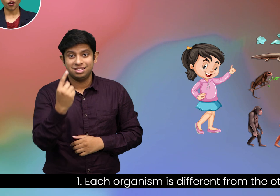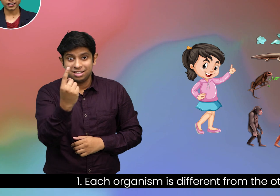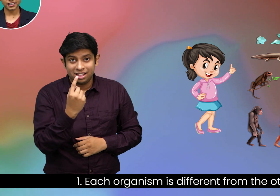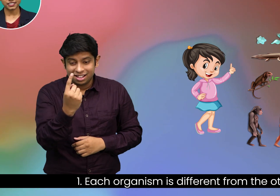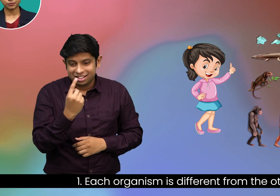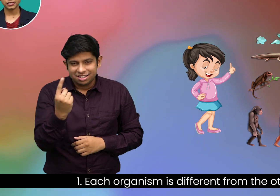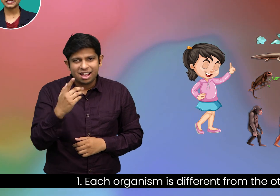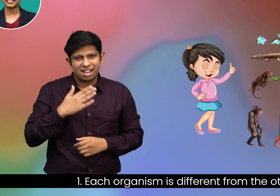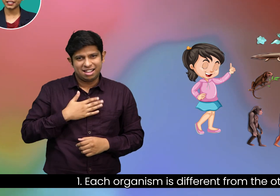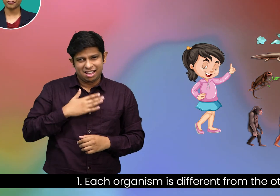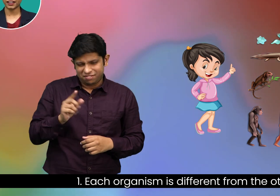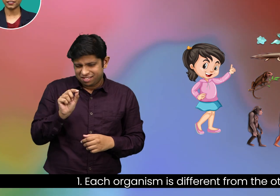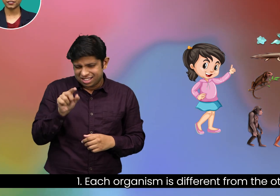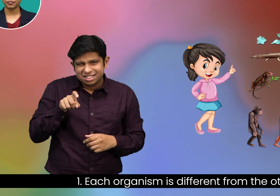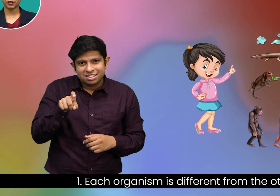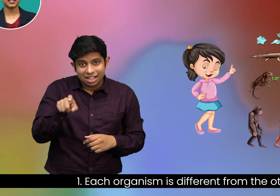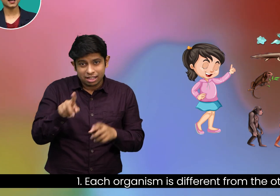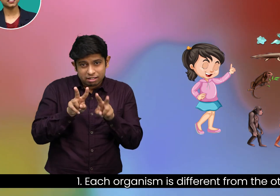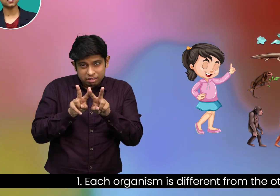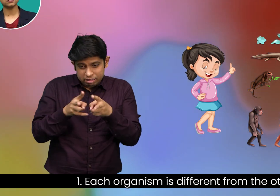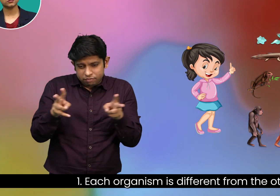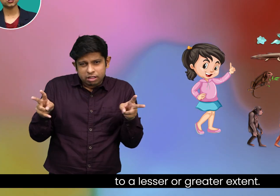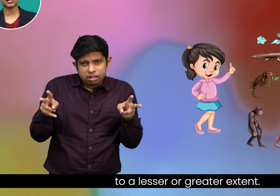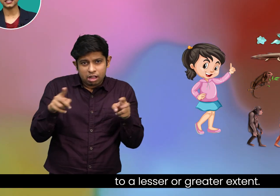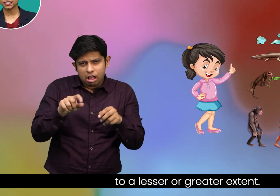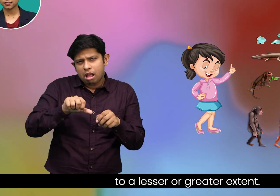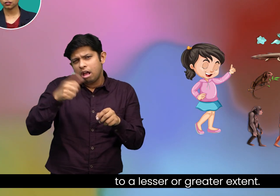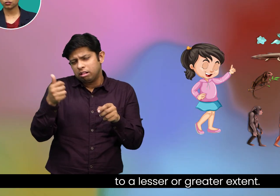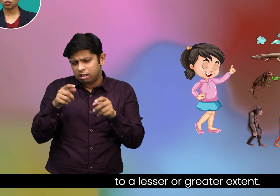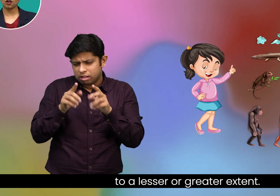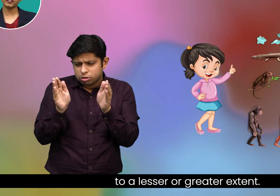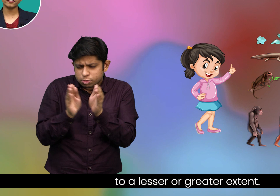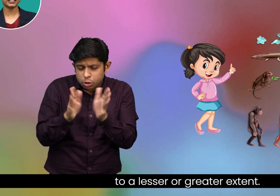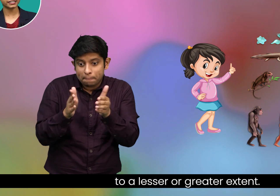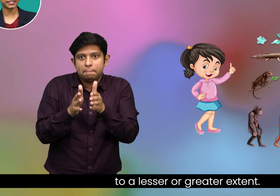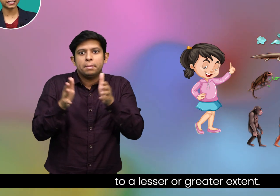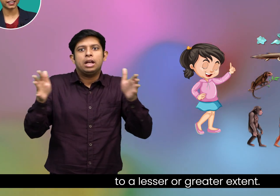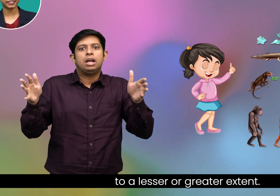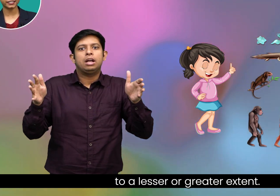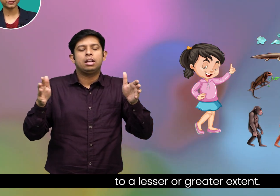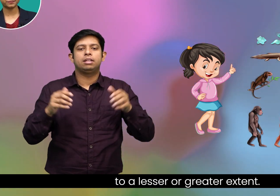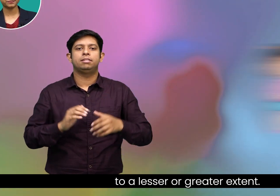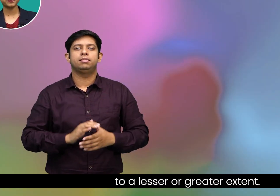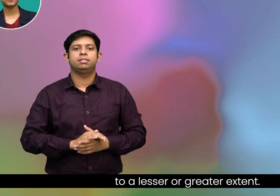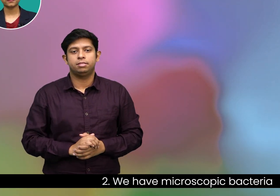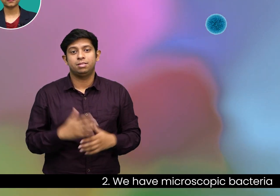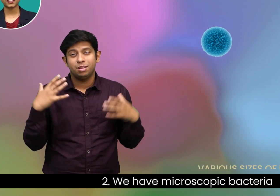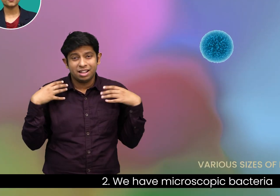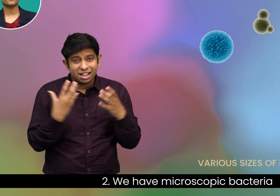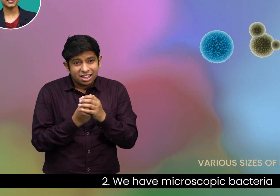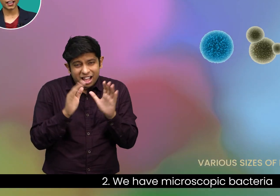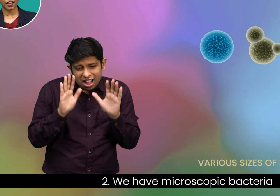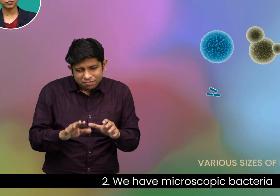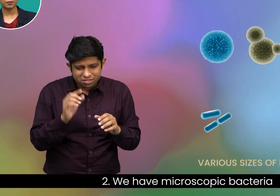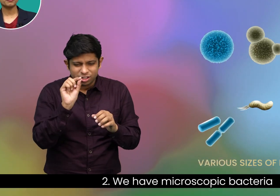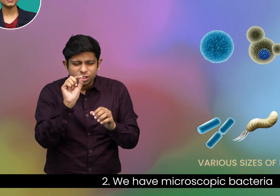Each organism is different from the other to a lesser or greater extent.